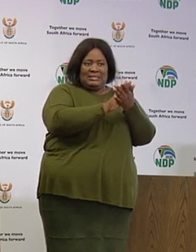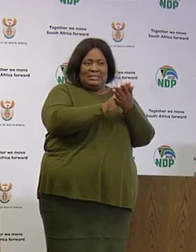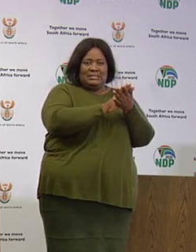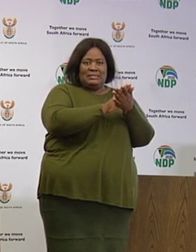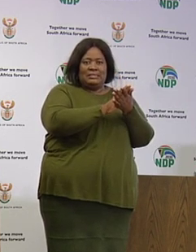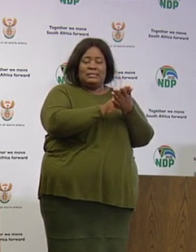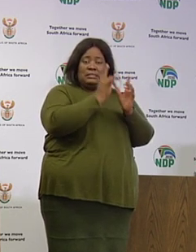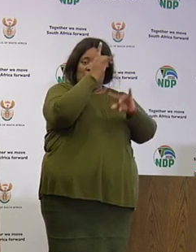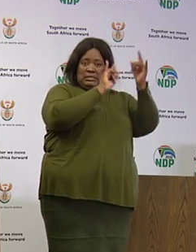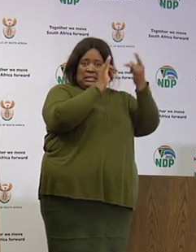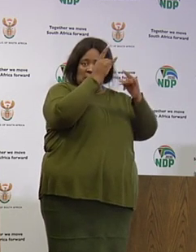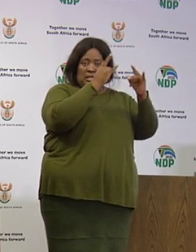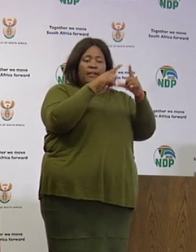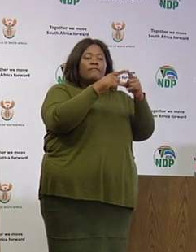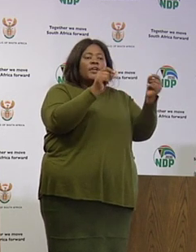14-day quarantine on Friday.